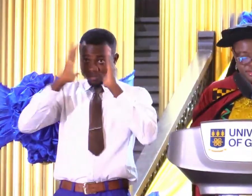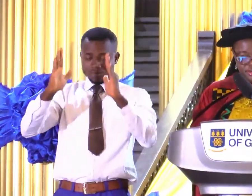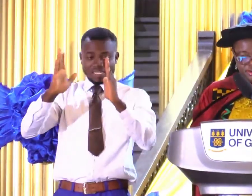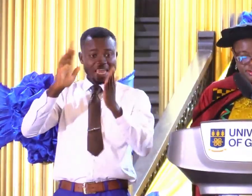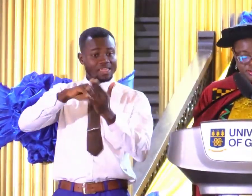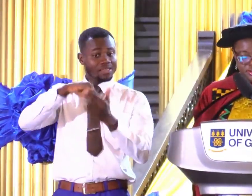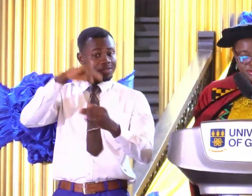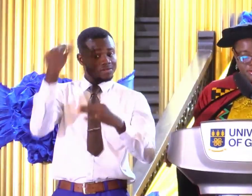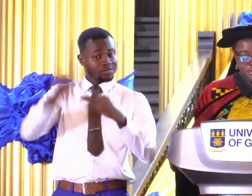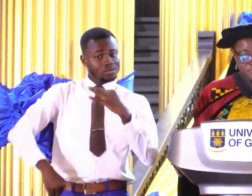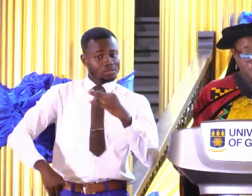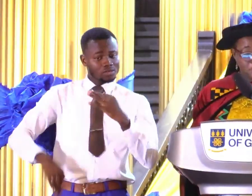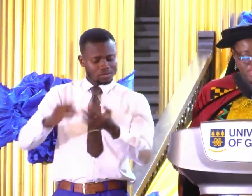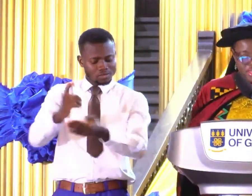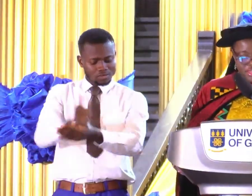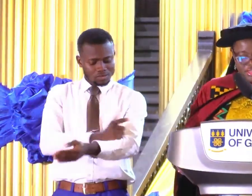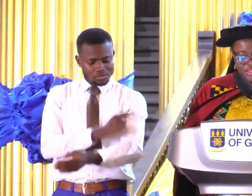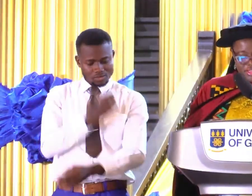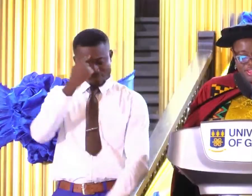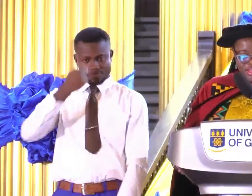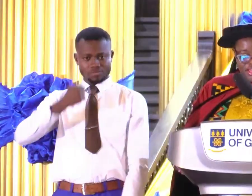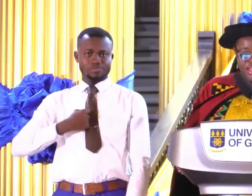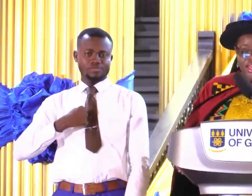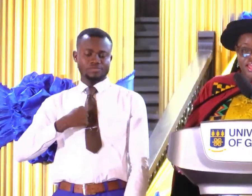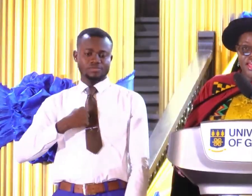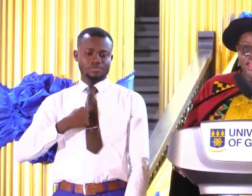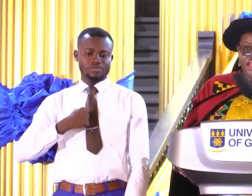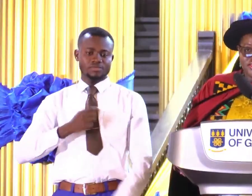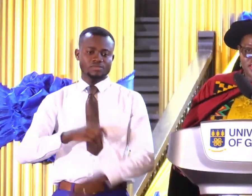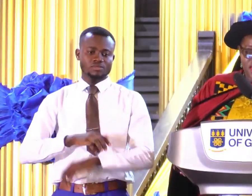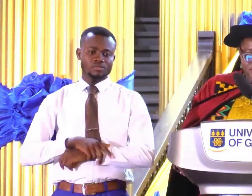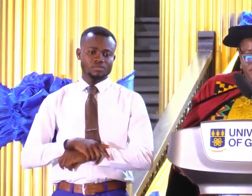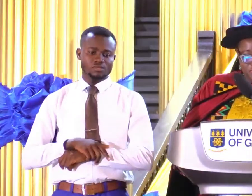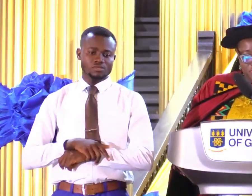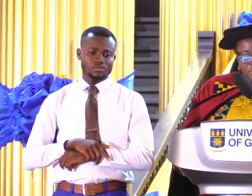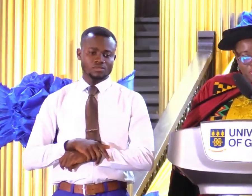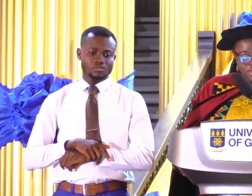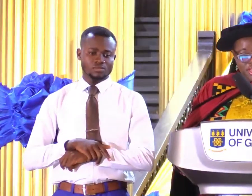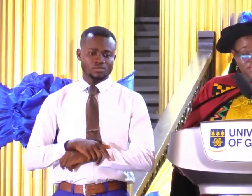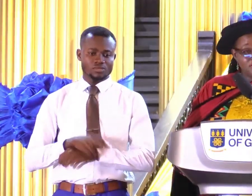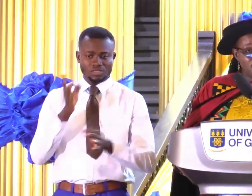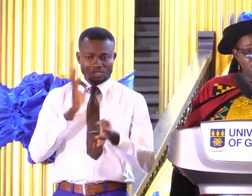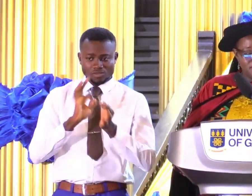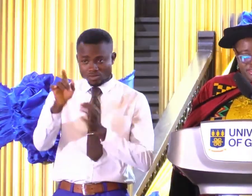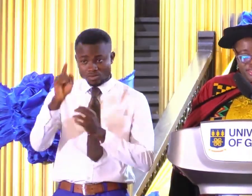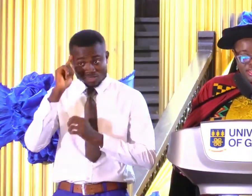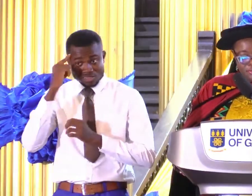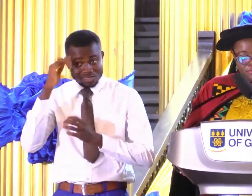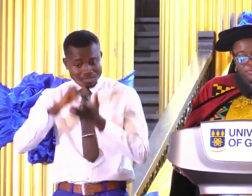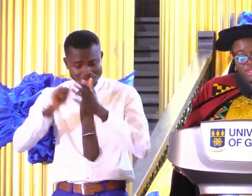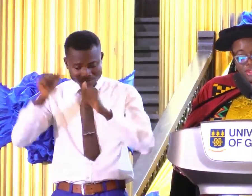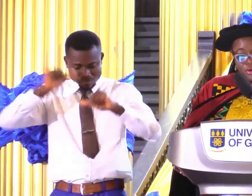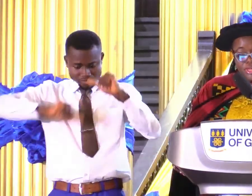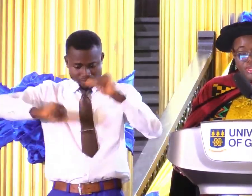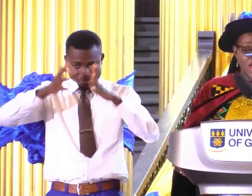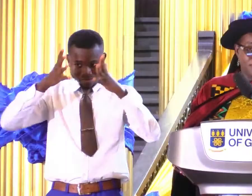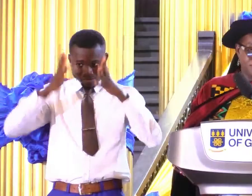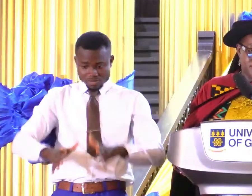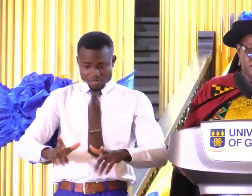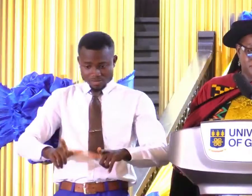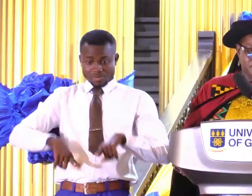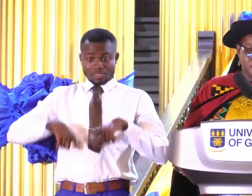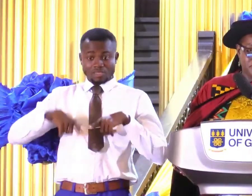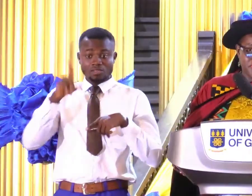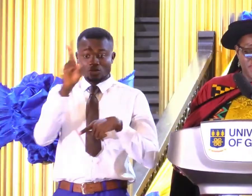lesson for me is that if you thought that scientists live in only